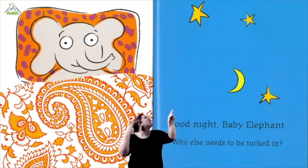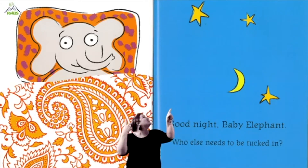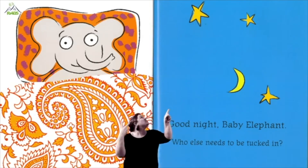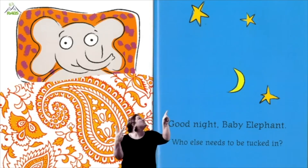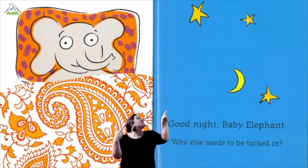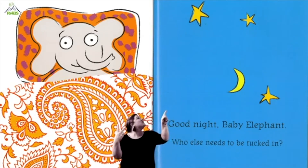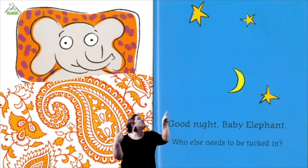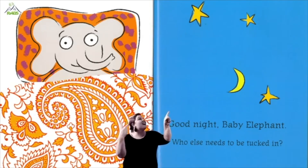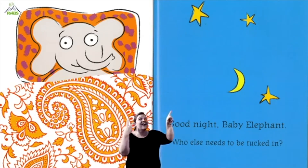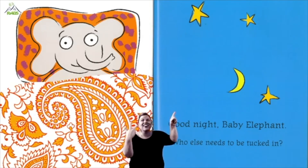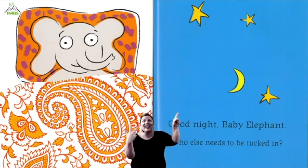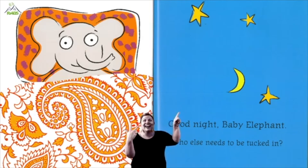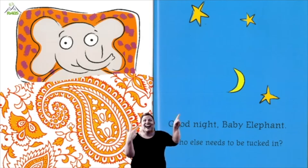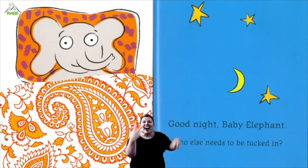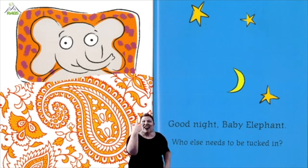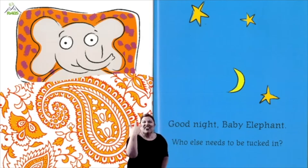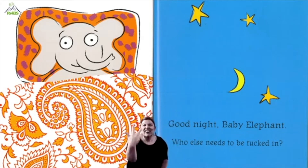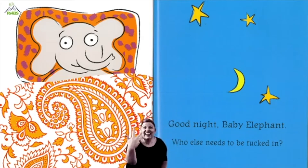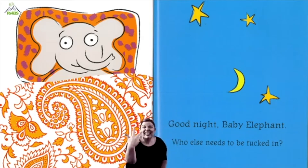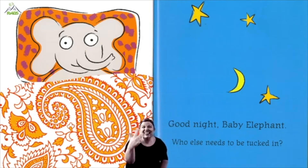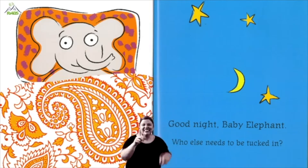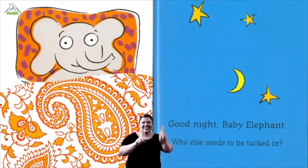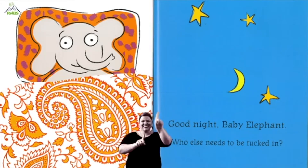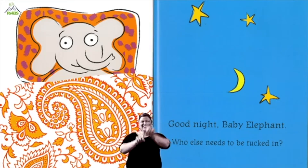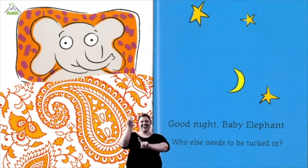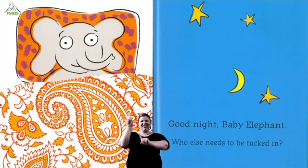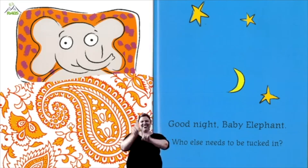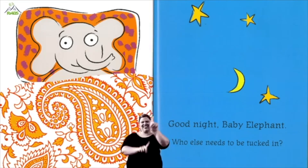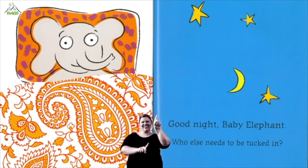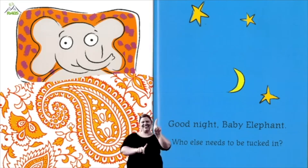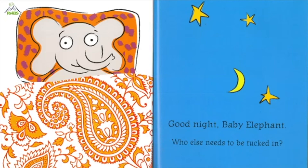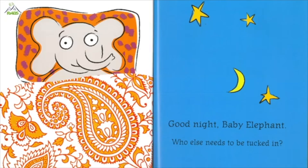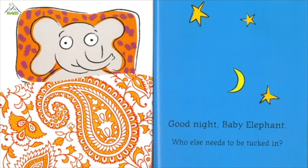Ooh, look, there's 1, 2, 3 stars.